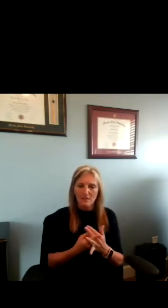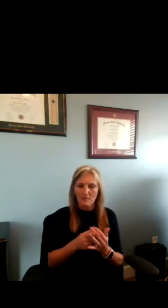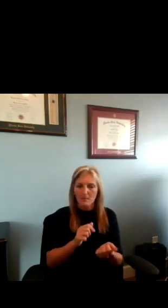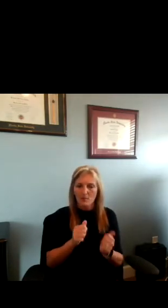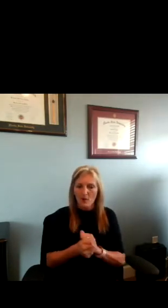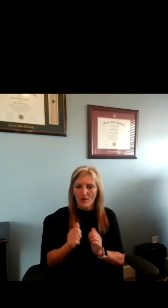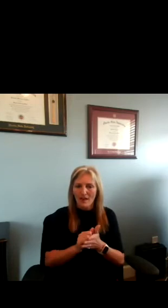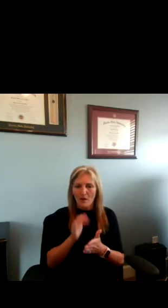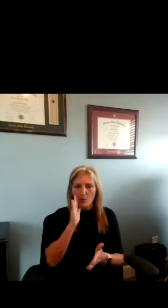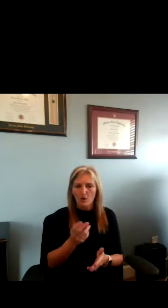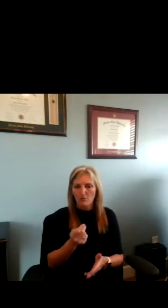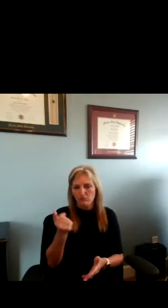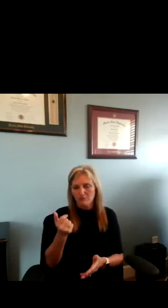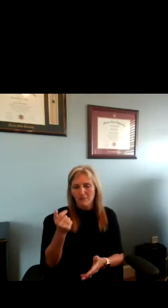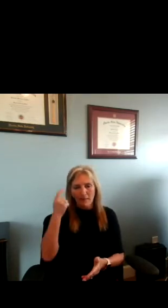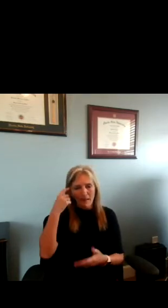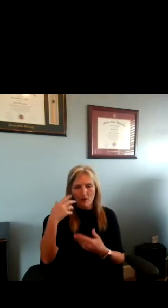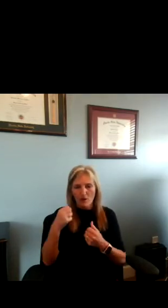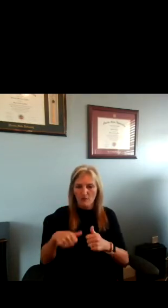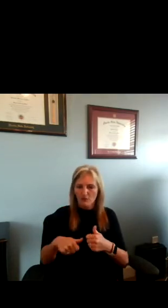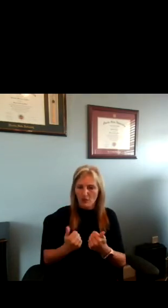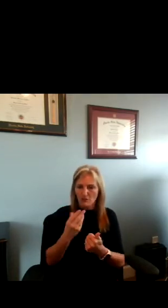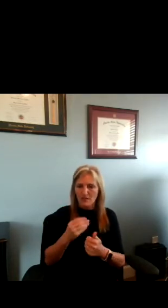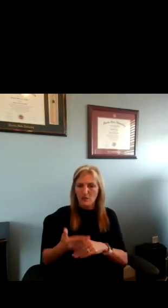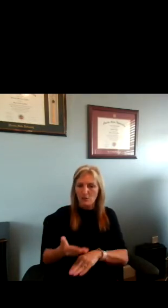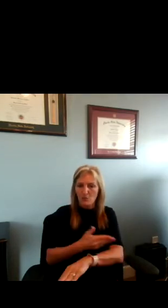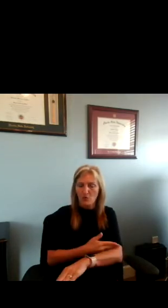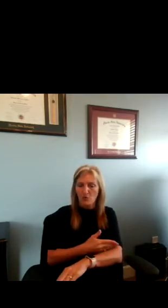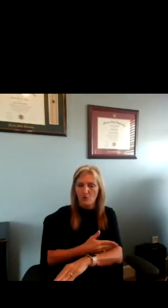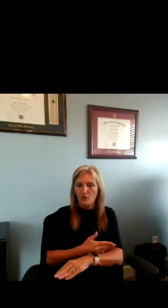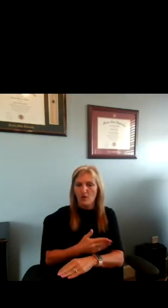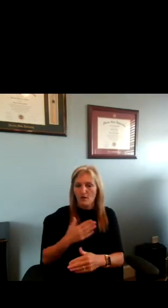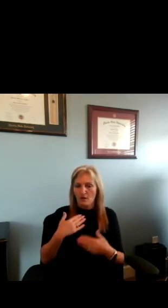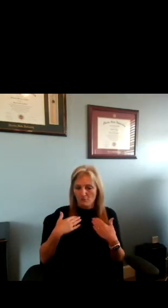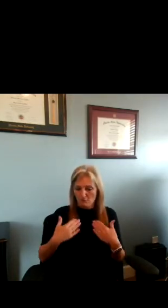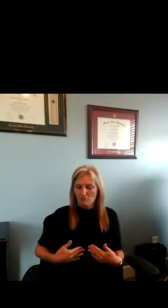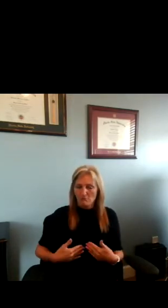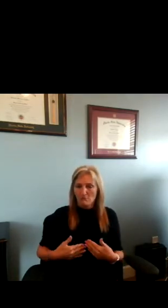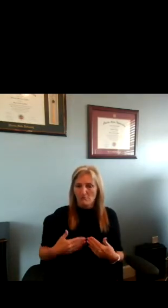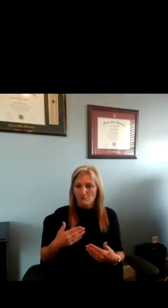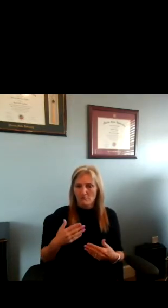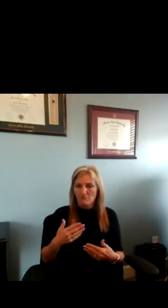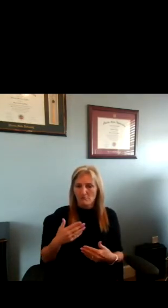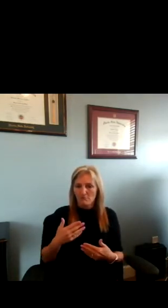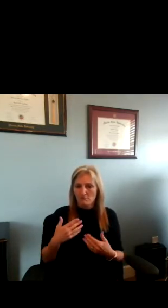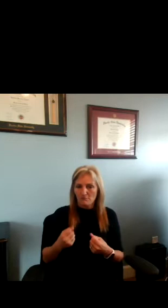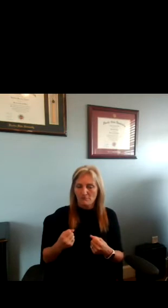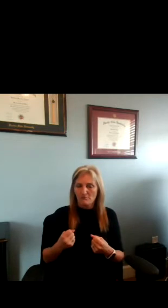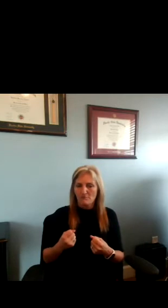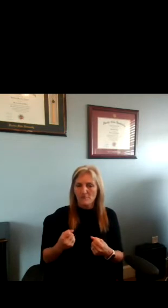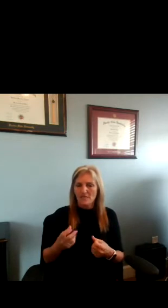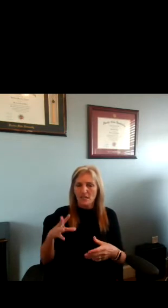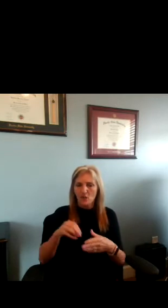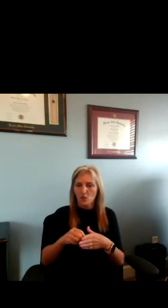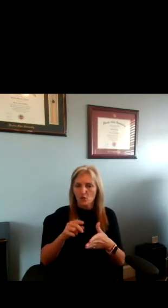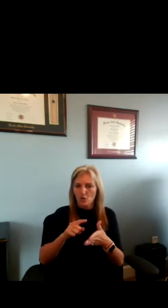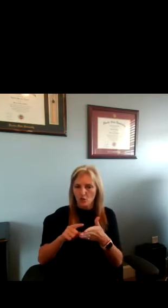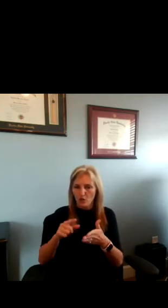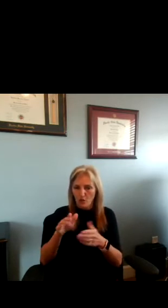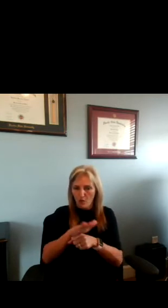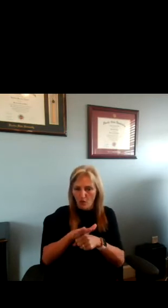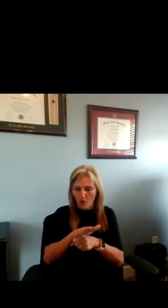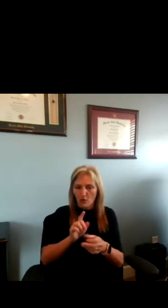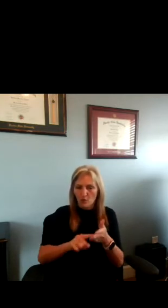health challenges and improve overall well-being. And it does this with a network of local research partners to